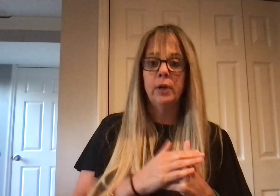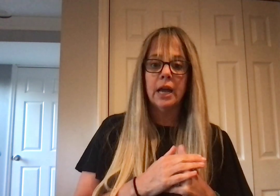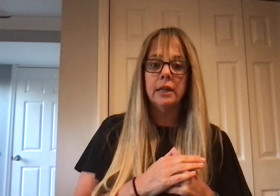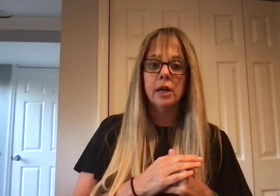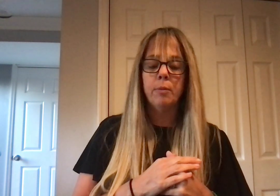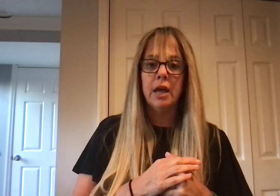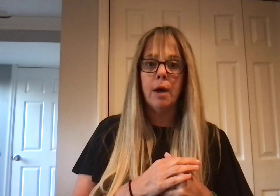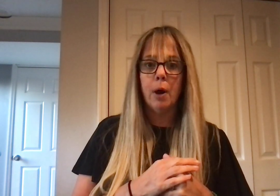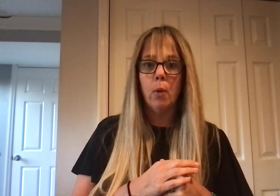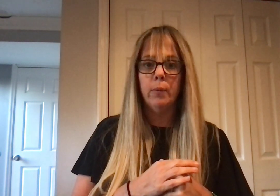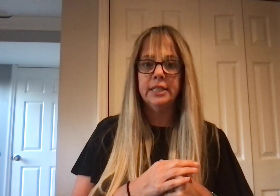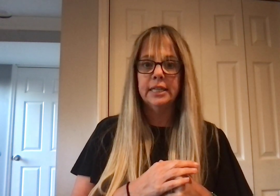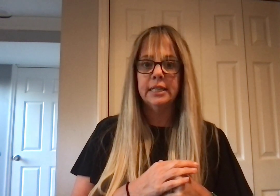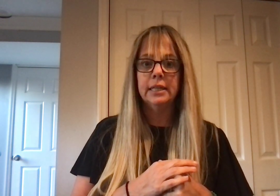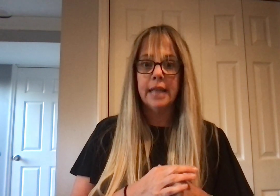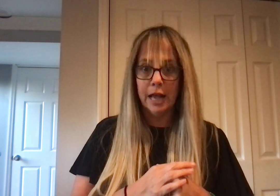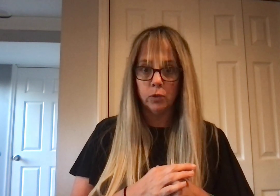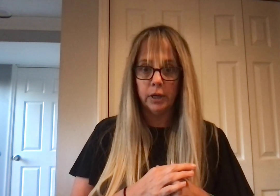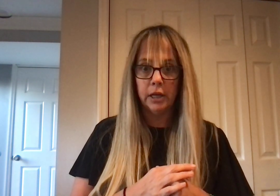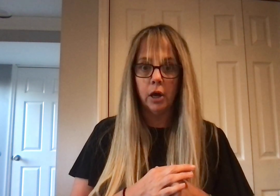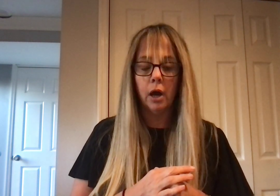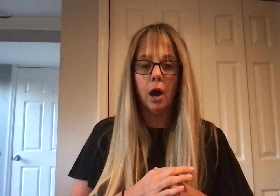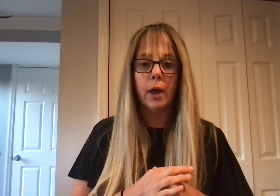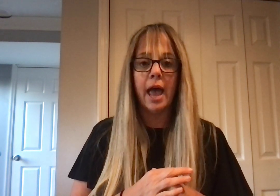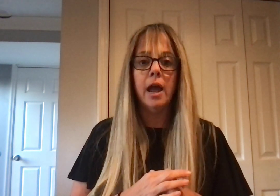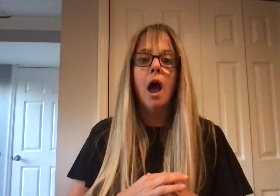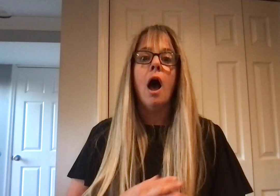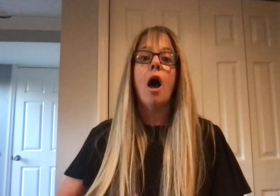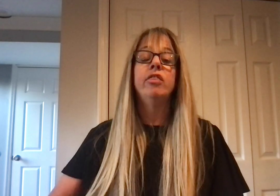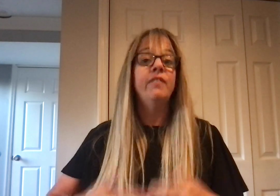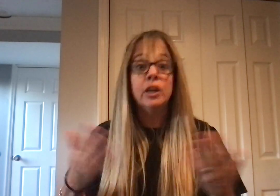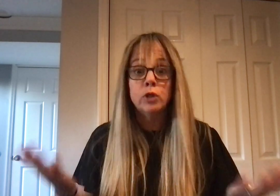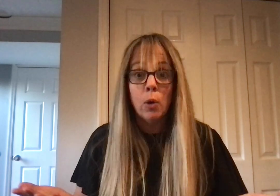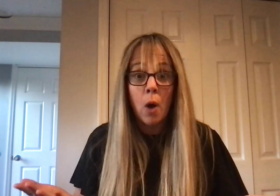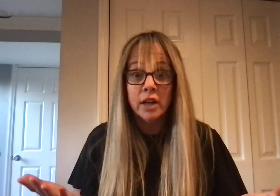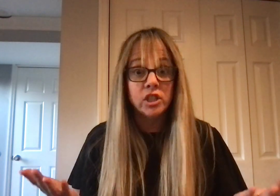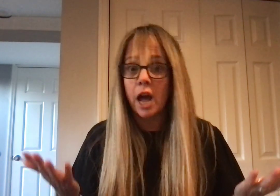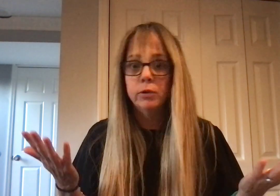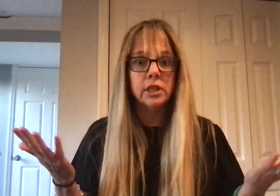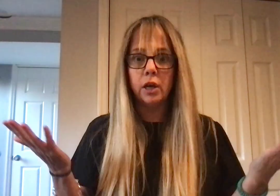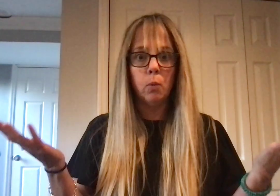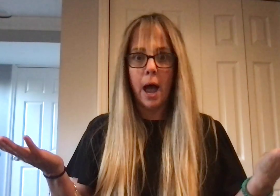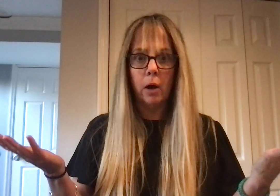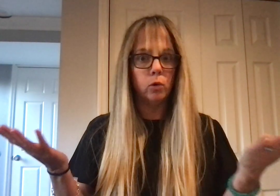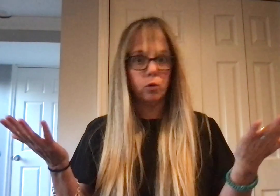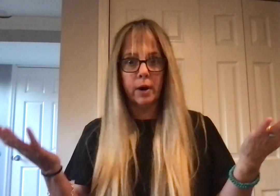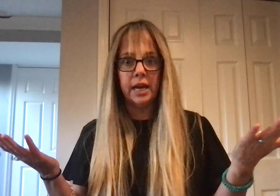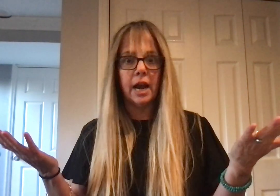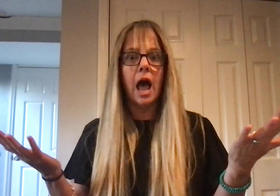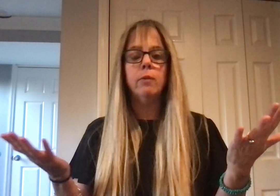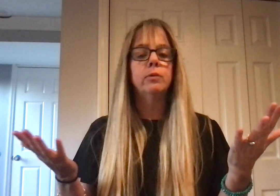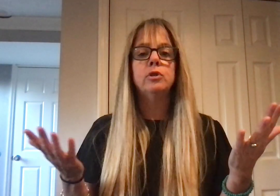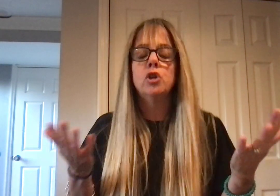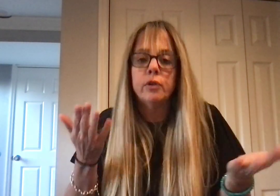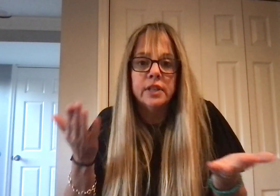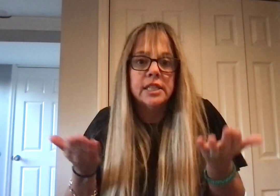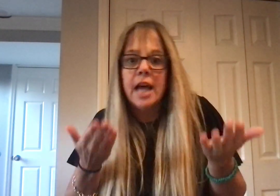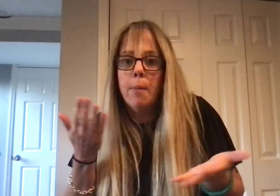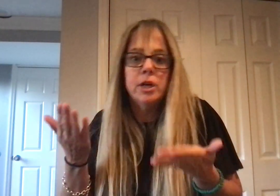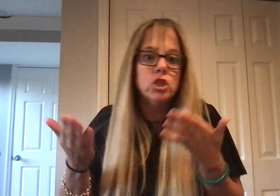a little bit about what we did last week. Okay, the videos I watched, I was like, wow, great. I was nervous how much you